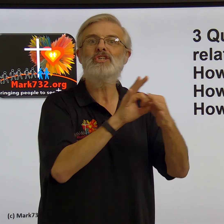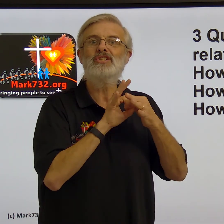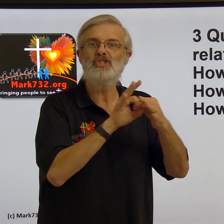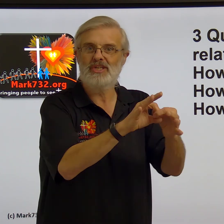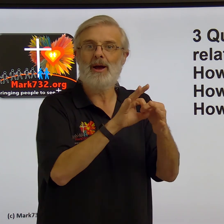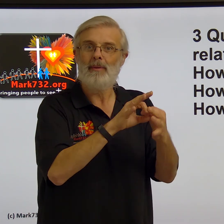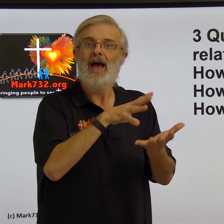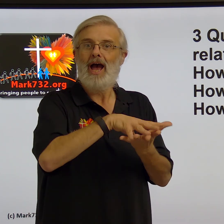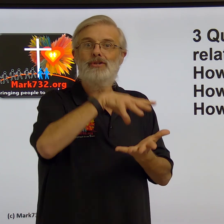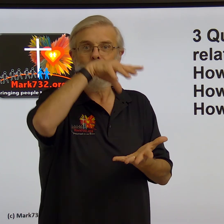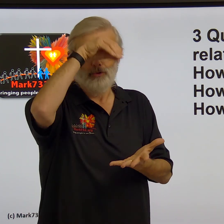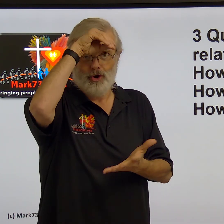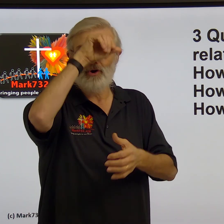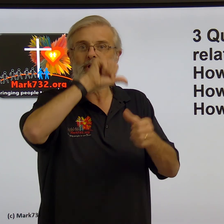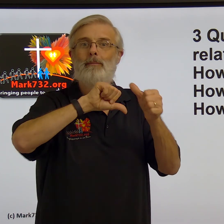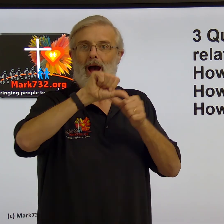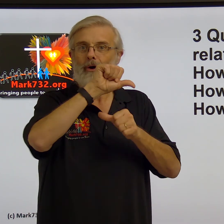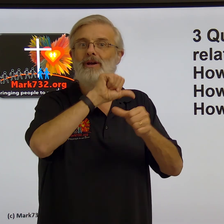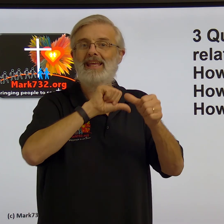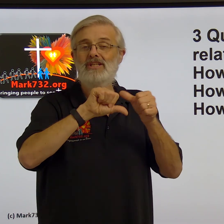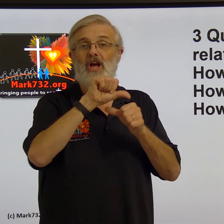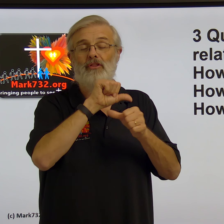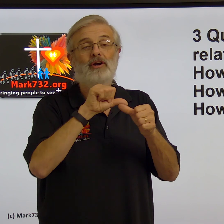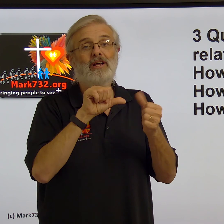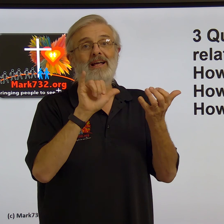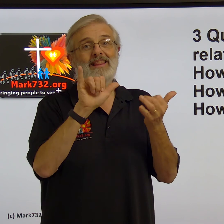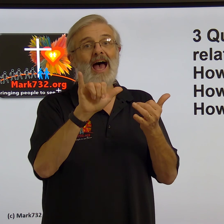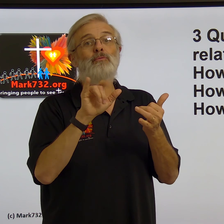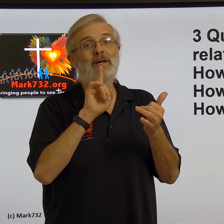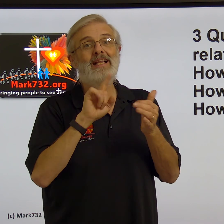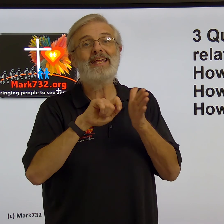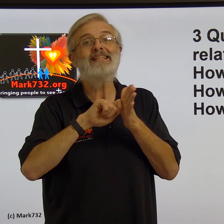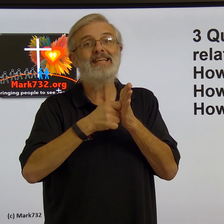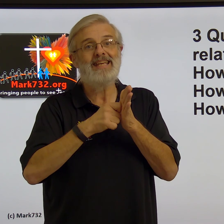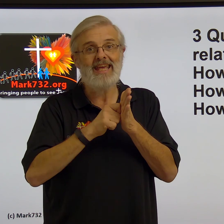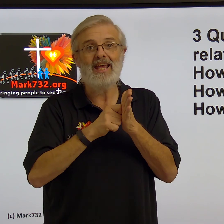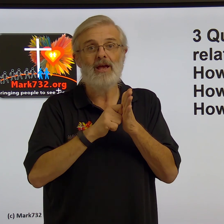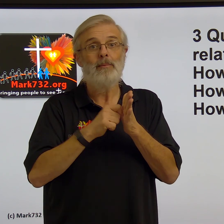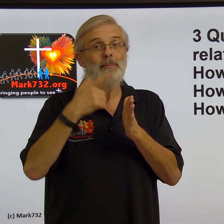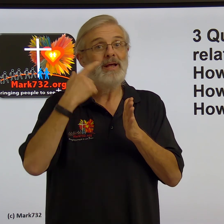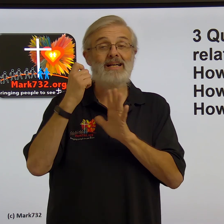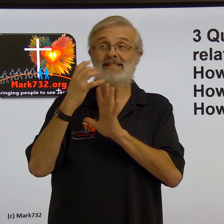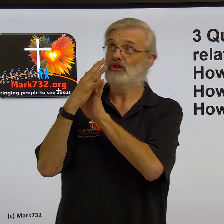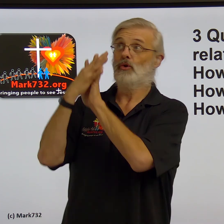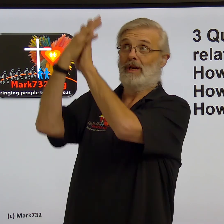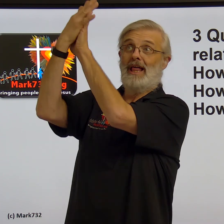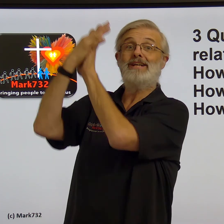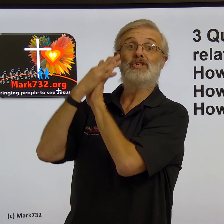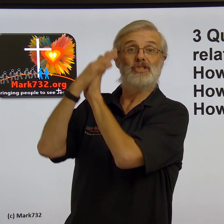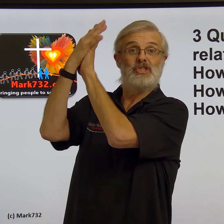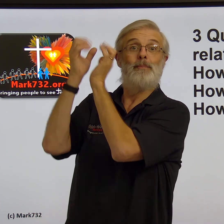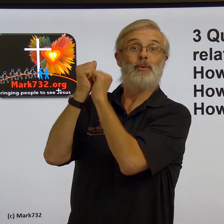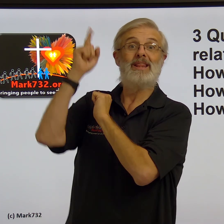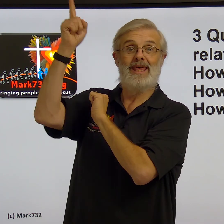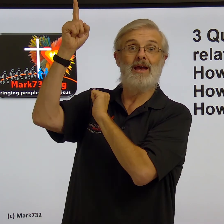and you learn about each other that really is the key because it's the relationship with him